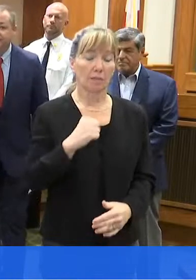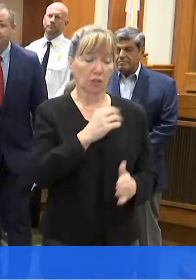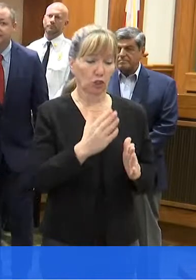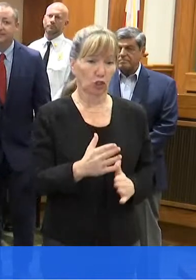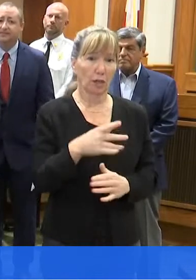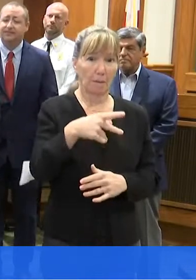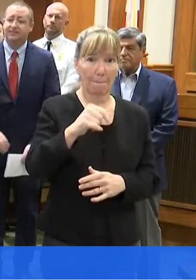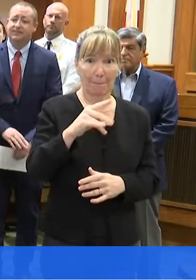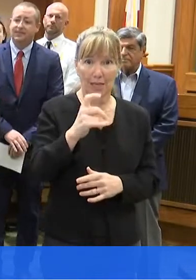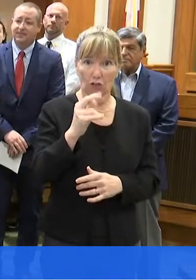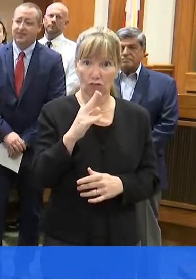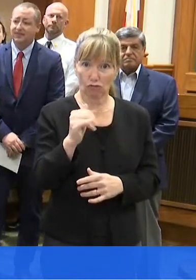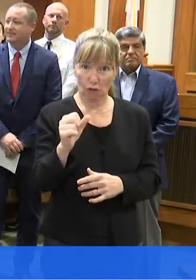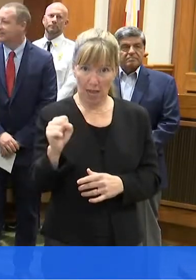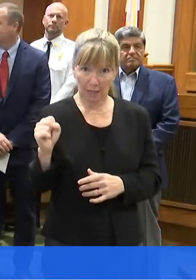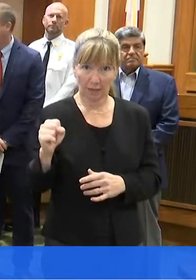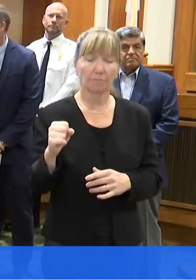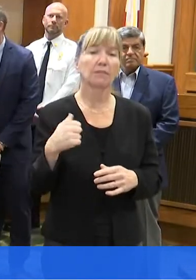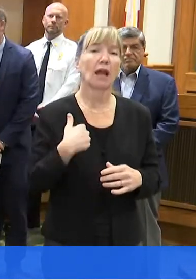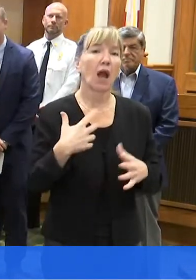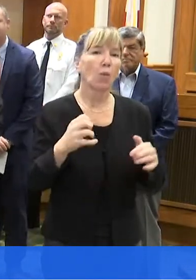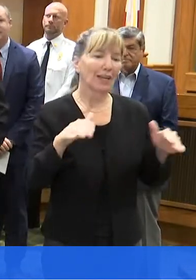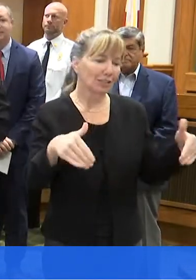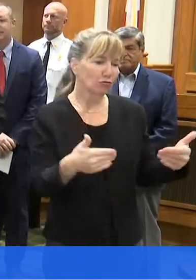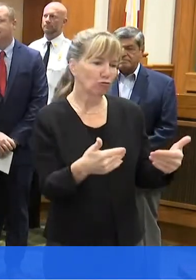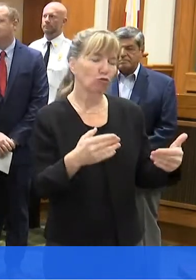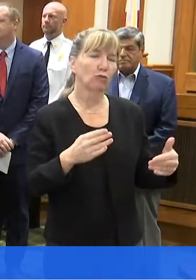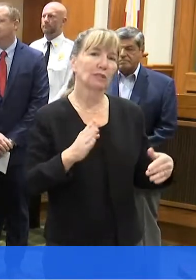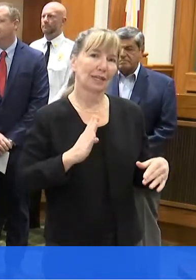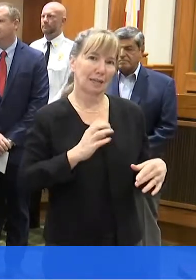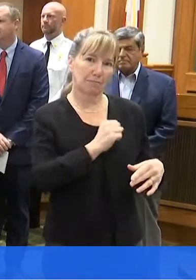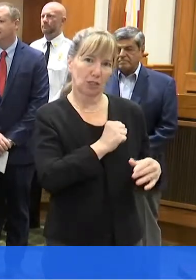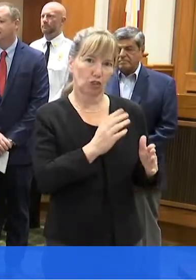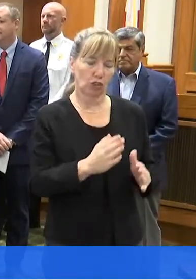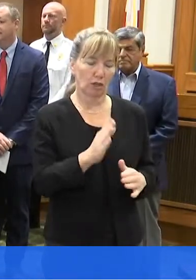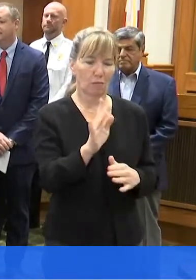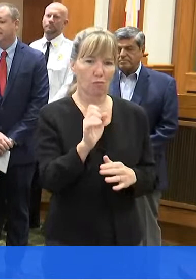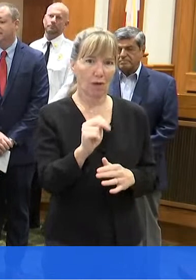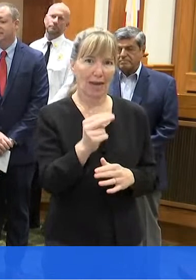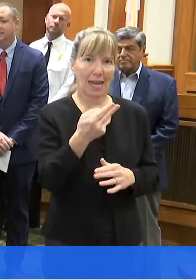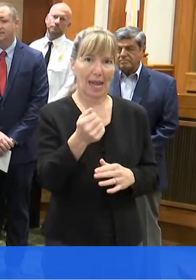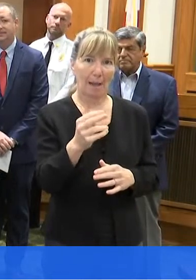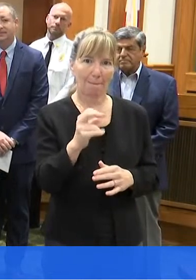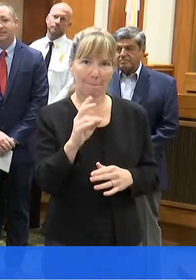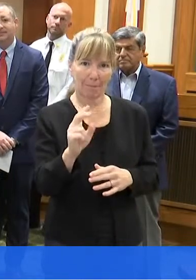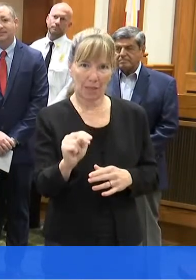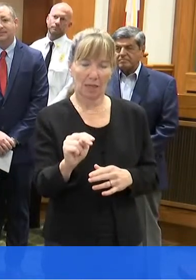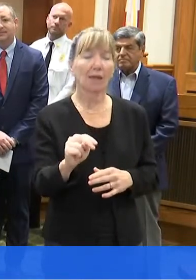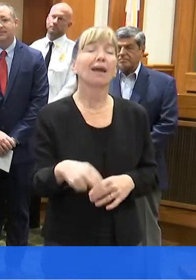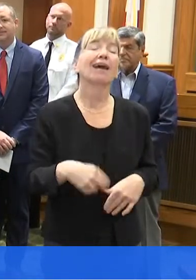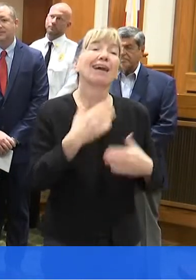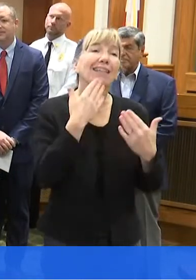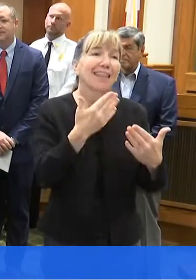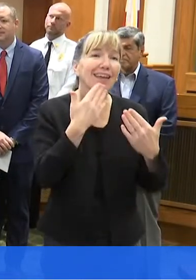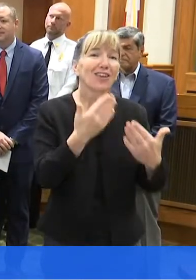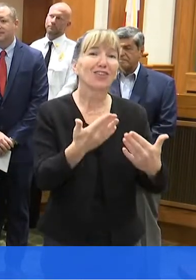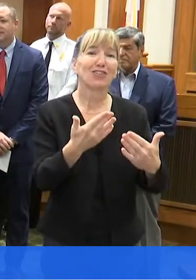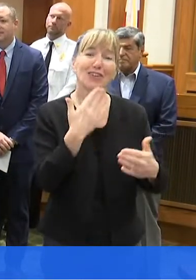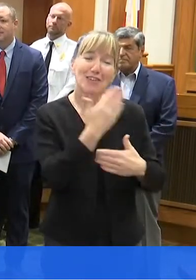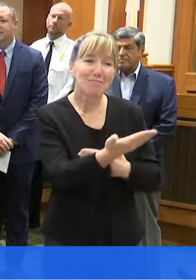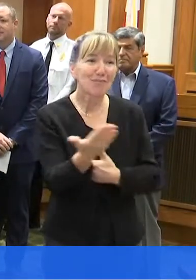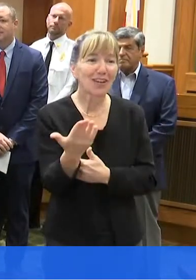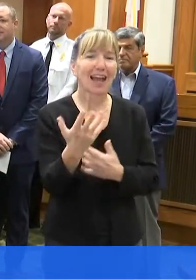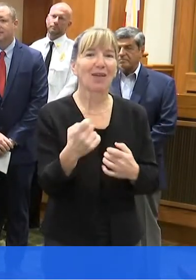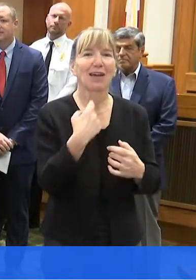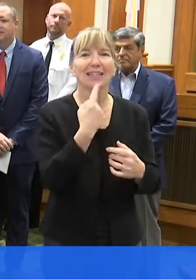This is great news. I'd like to always introduce Brian Hammond, Commissioner. Thank you, Mr. Chairman, and good morning, everyone. First of all, I want